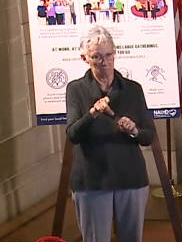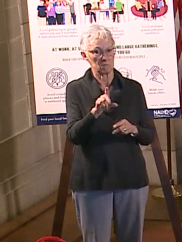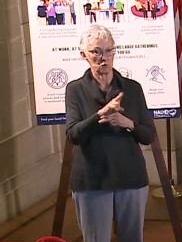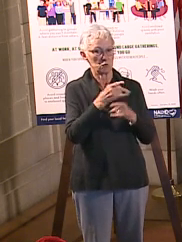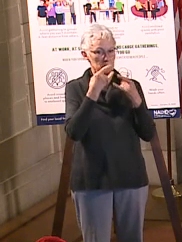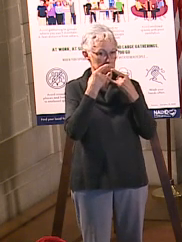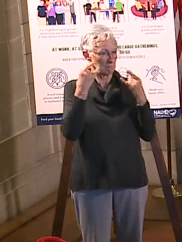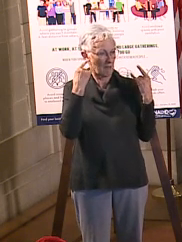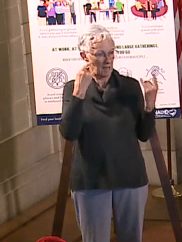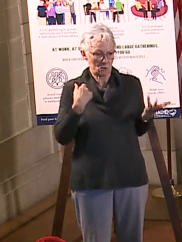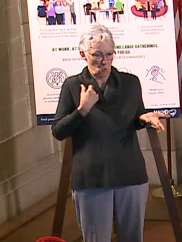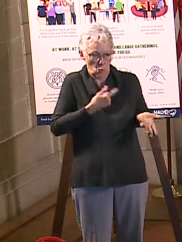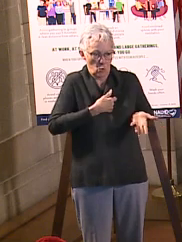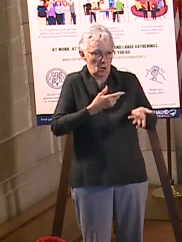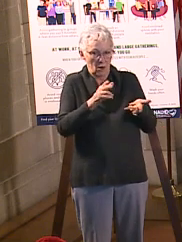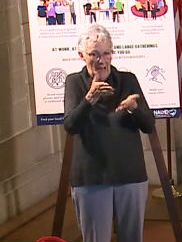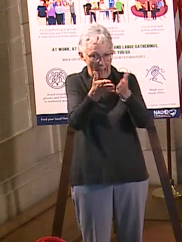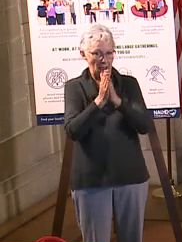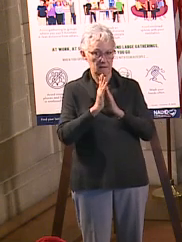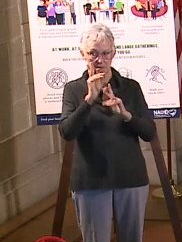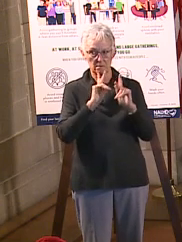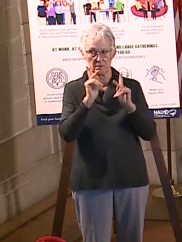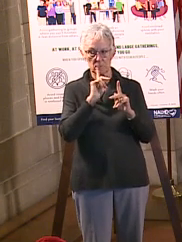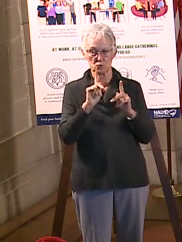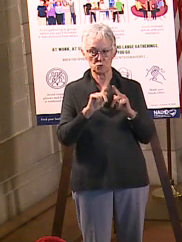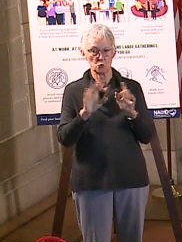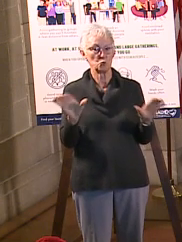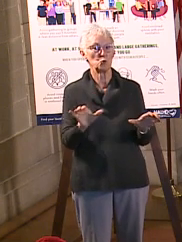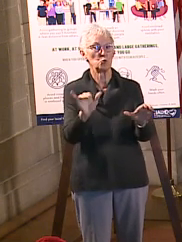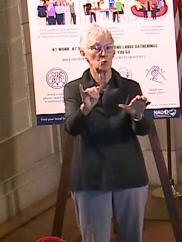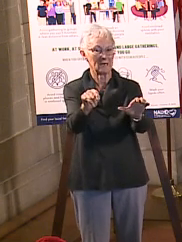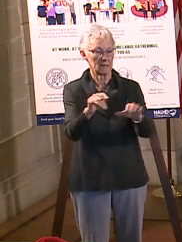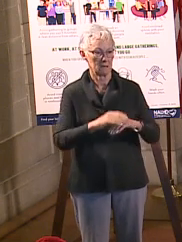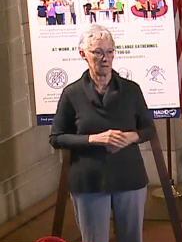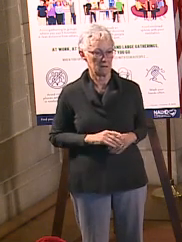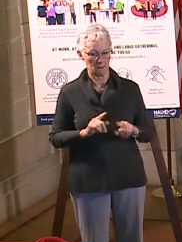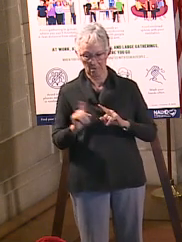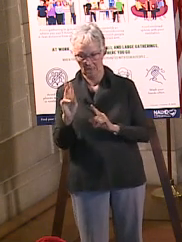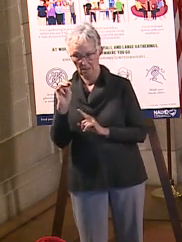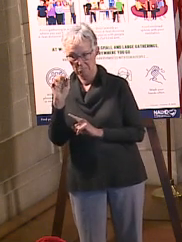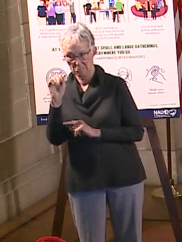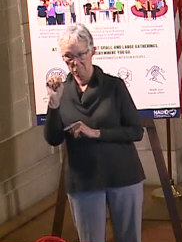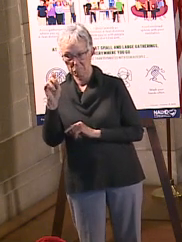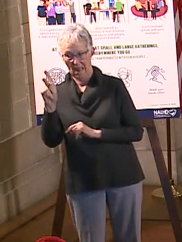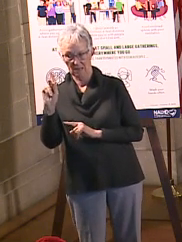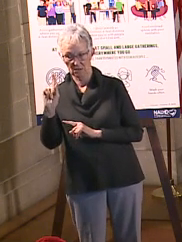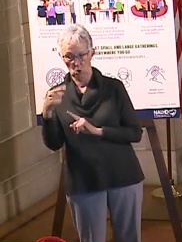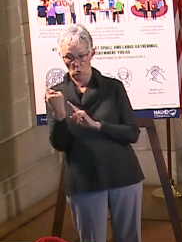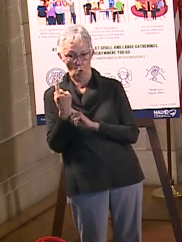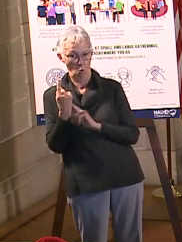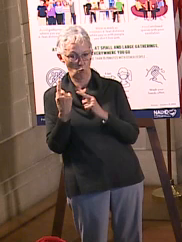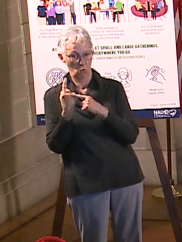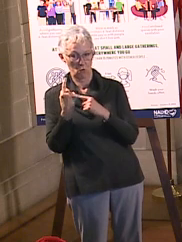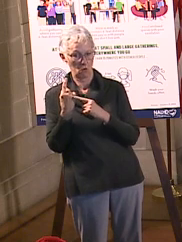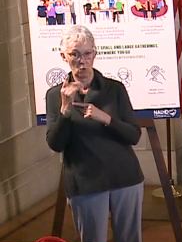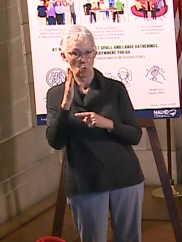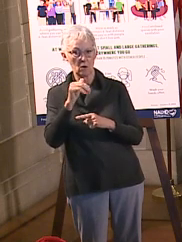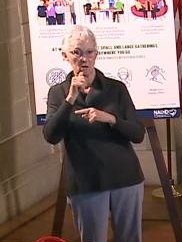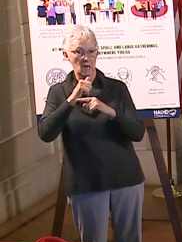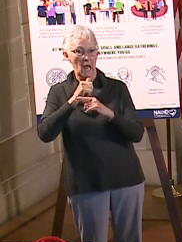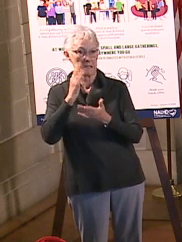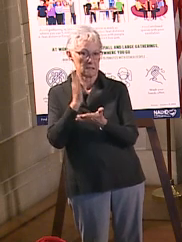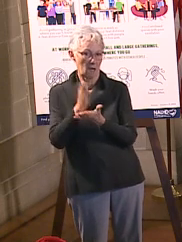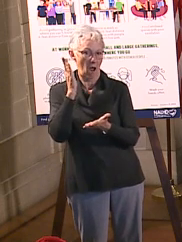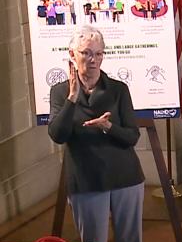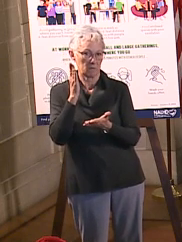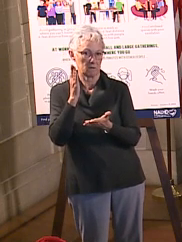everybody to do. Use a mask when it's appropriate, but also remember that masks by themselves are not going to stop this virus. It's that